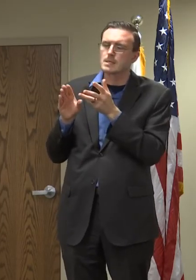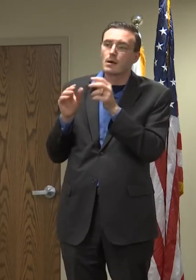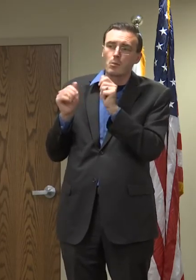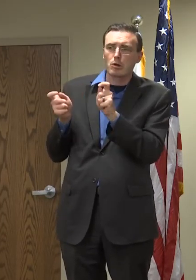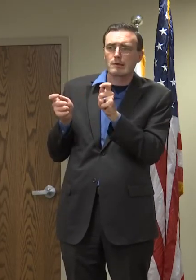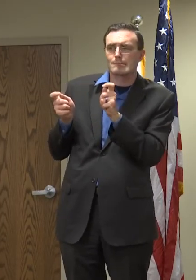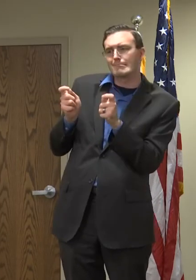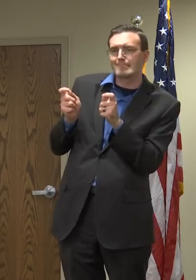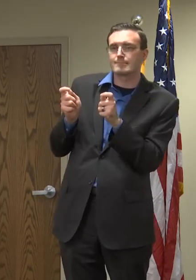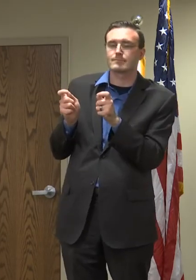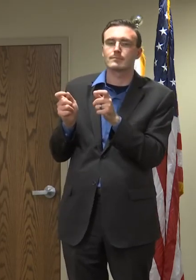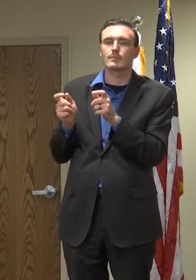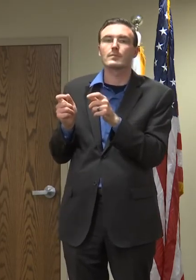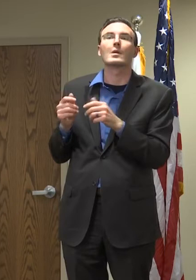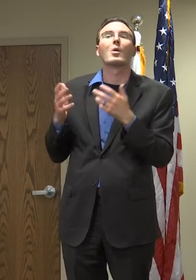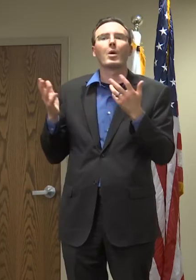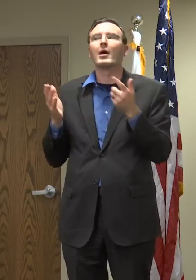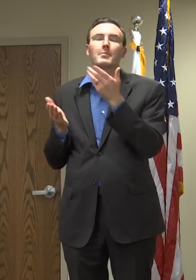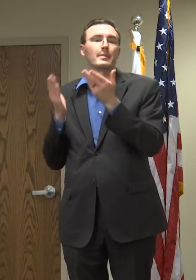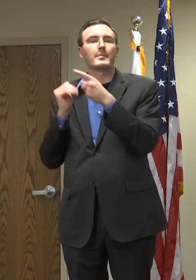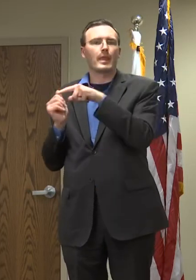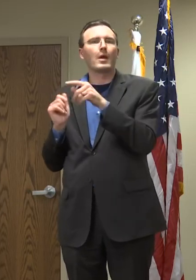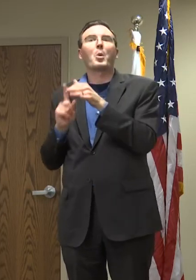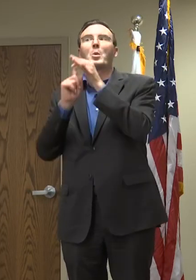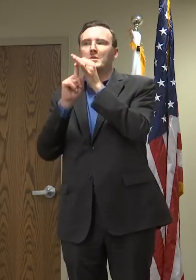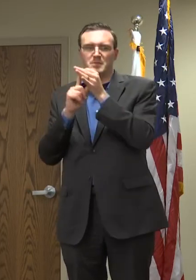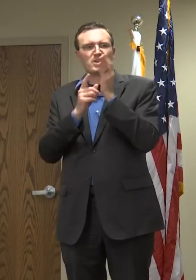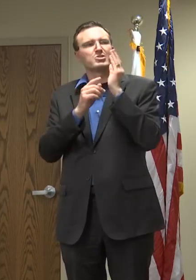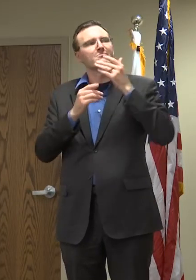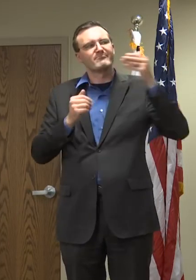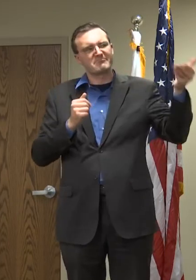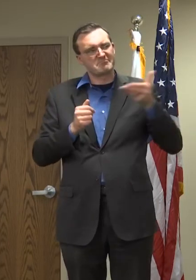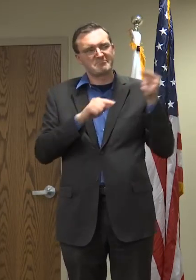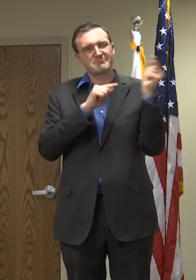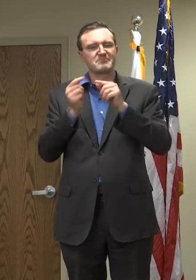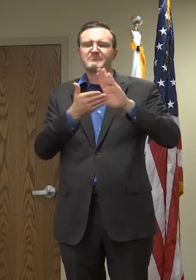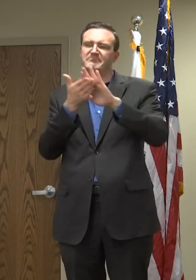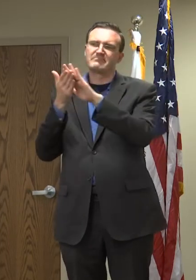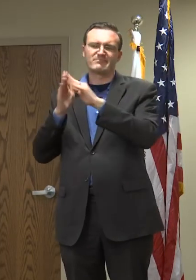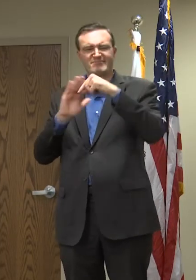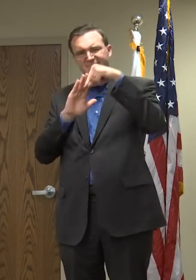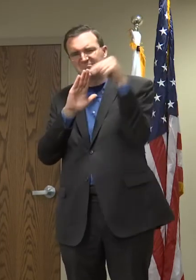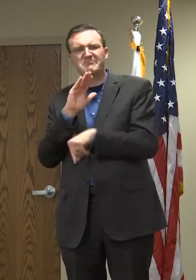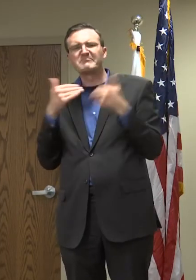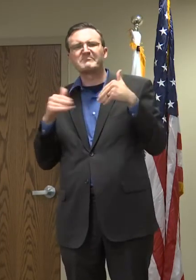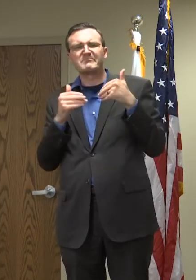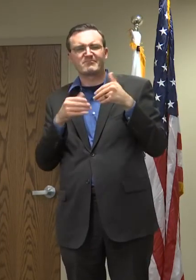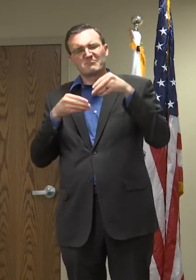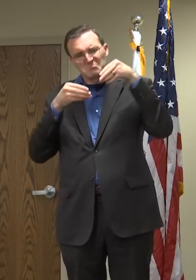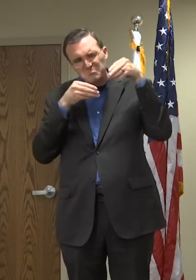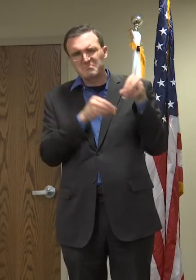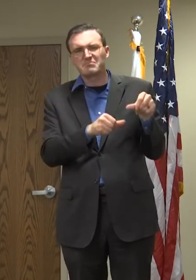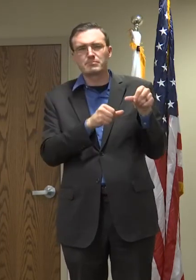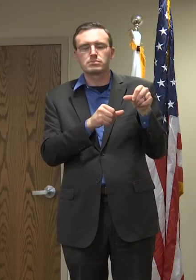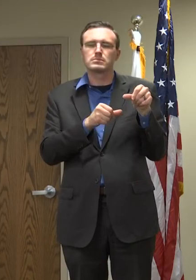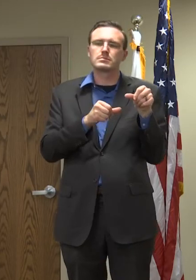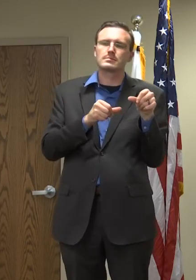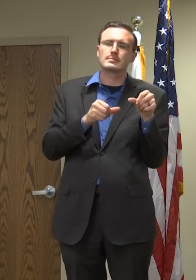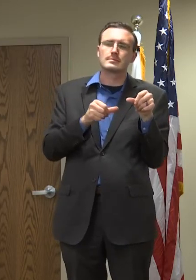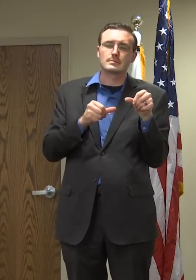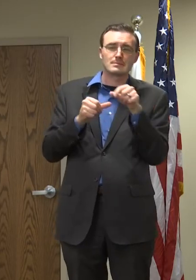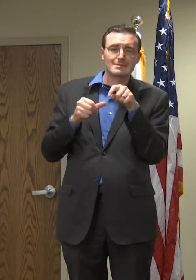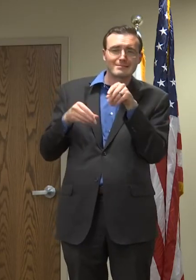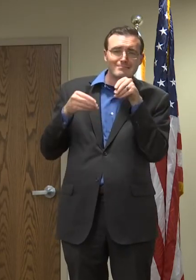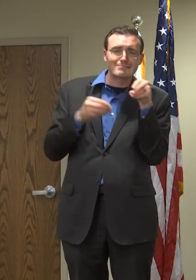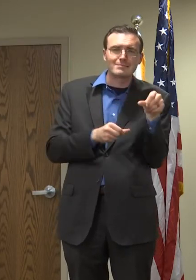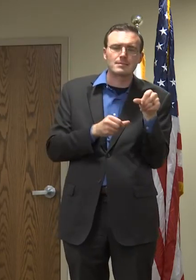money for a special cleaning that may not be necessary, based on the exposure and the number of individuals impacted.